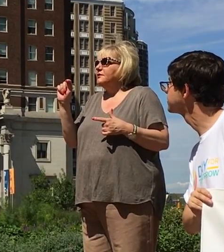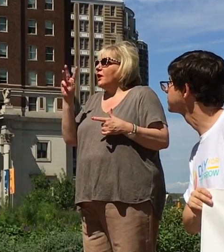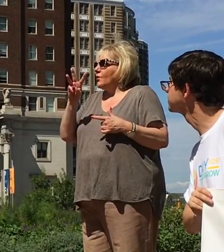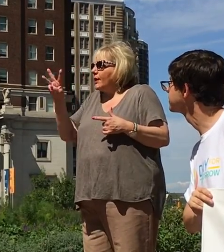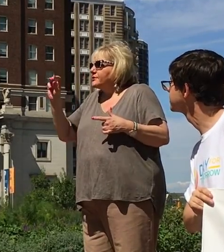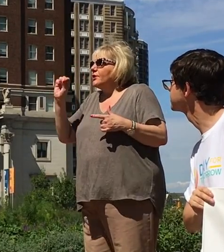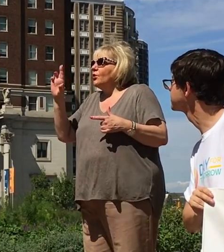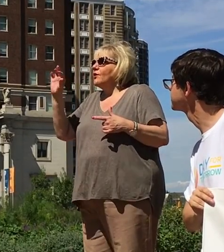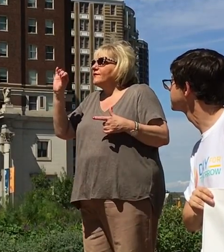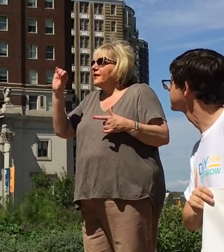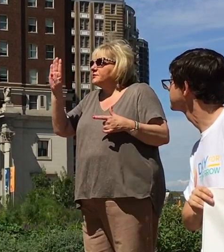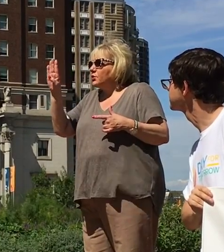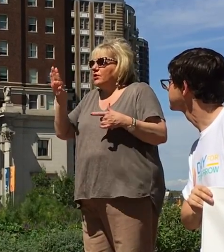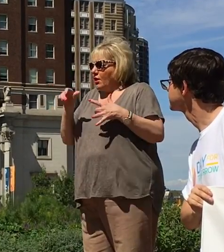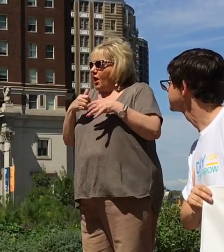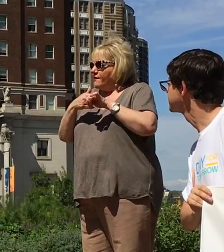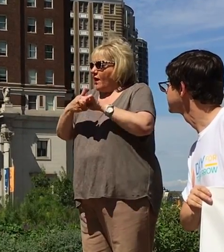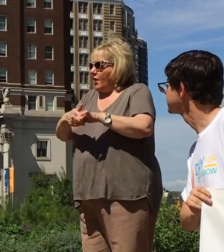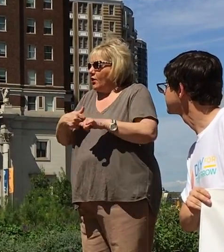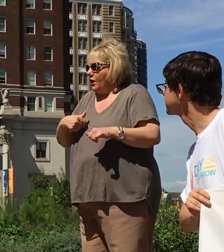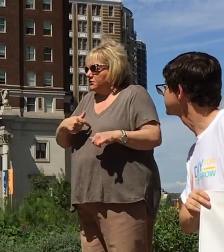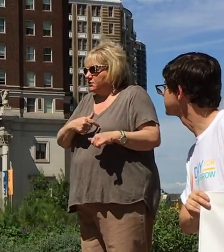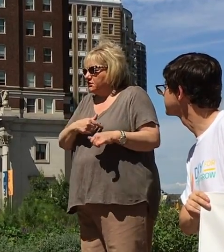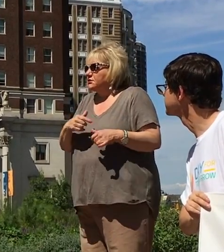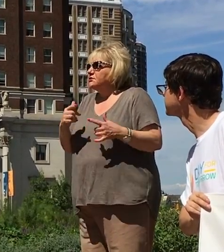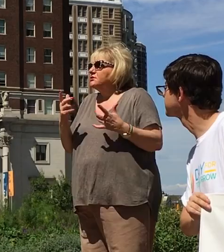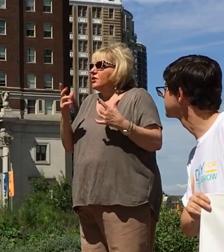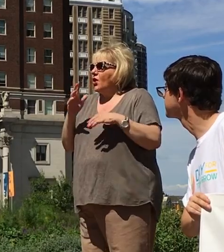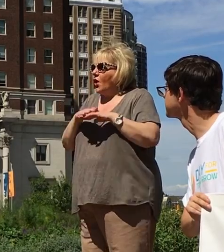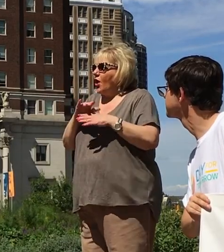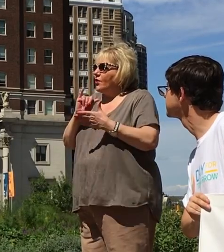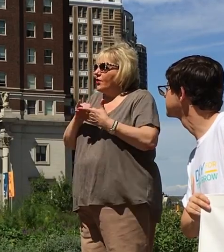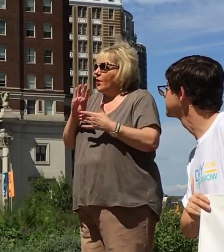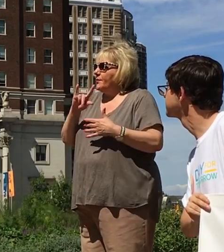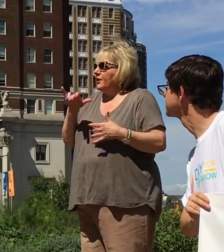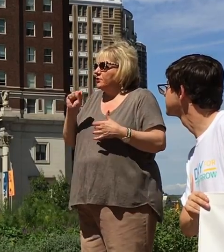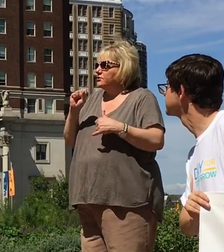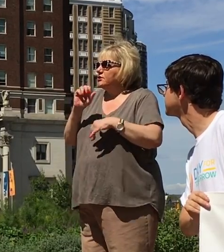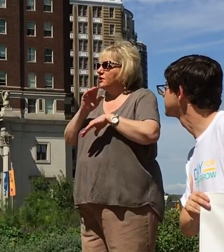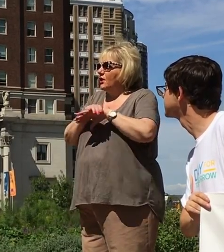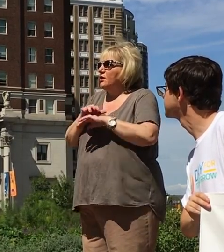follow us on for information on the bills on our work on